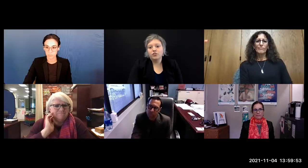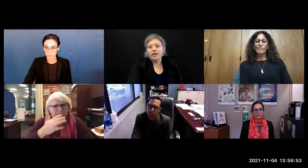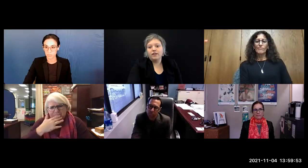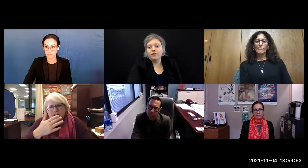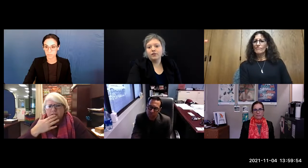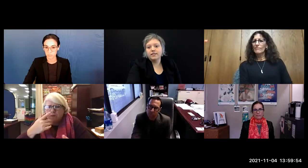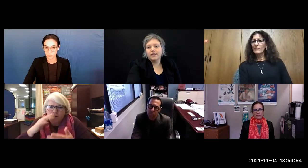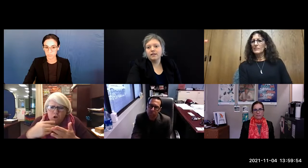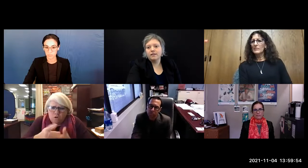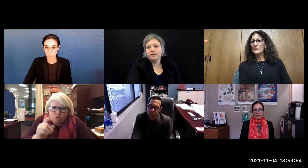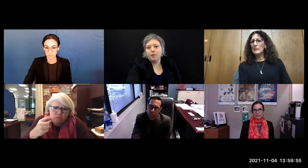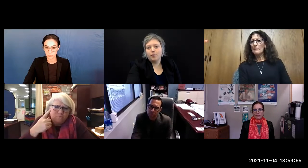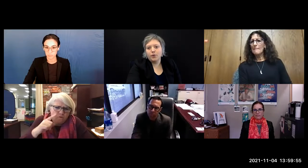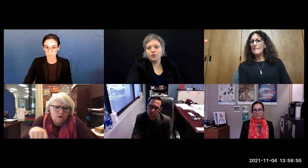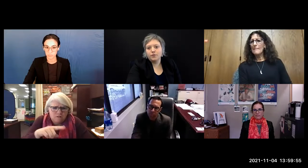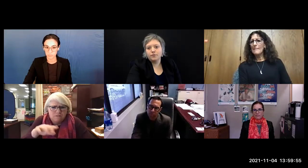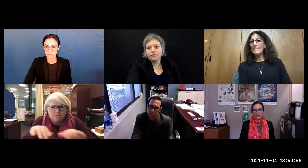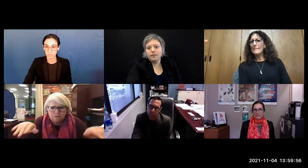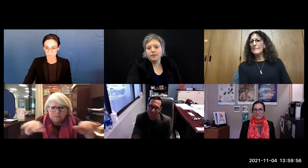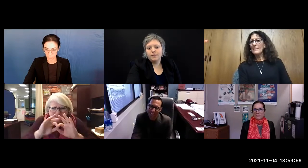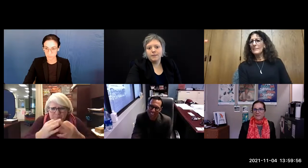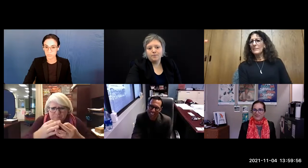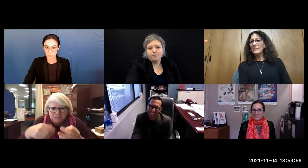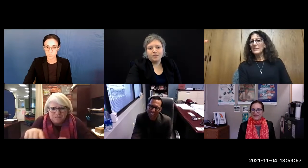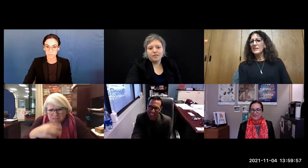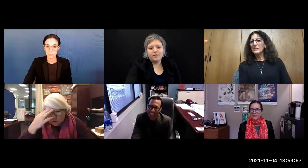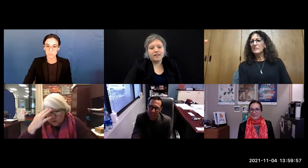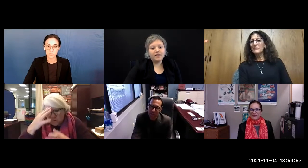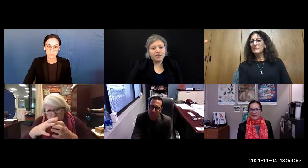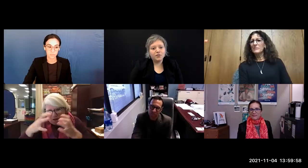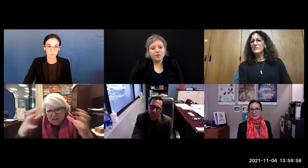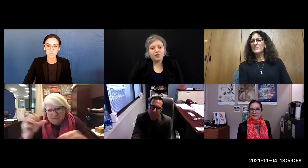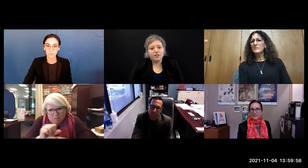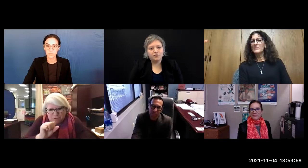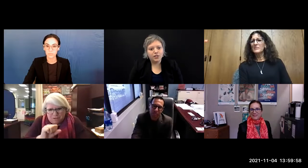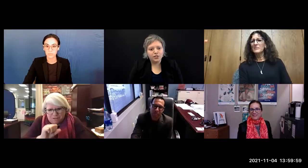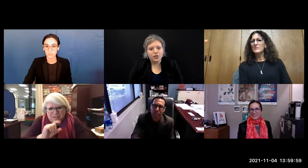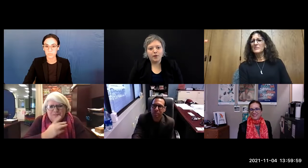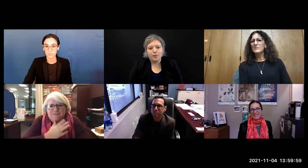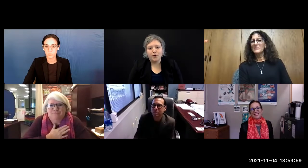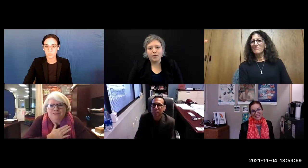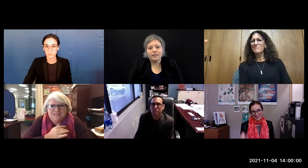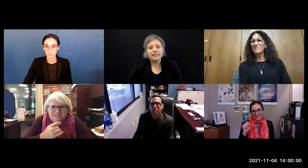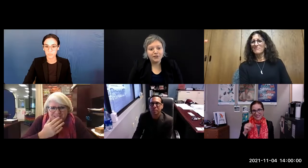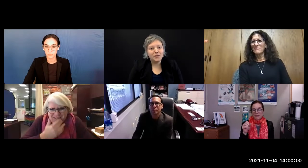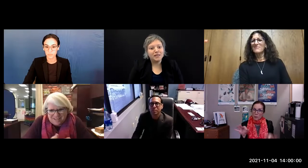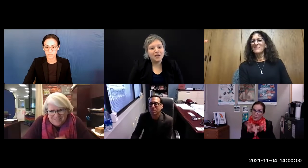child, the holistic approach. Debbie's saying, thank you so much. That's really good to know about your program. It's clearly doing a lot of work,